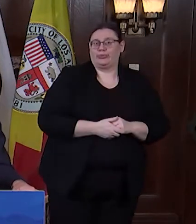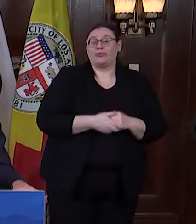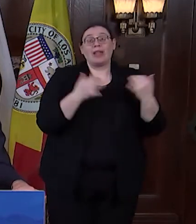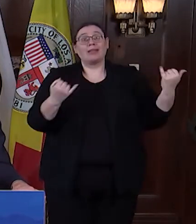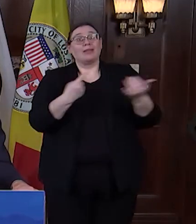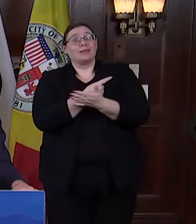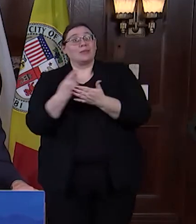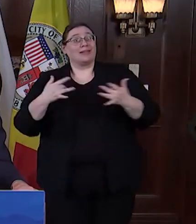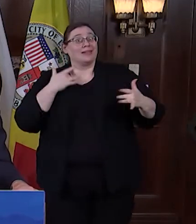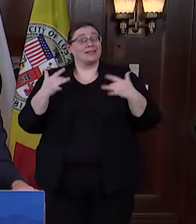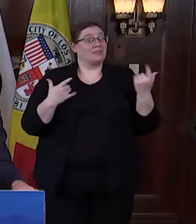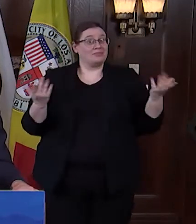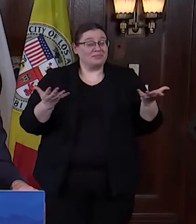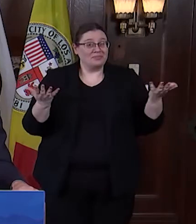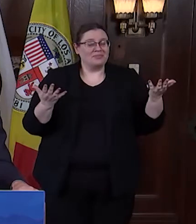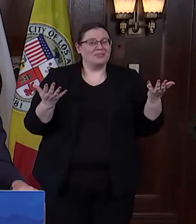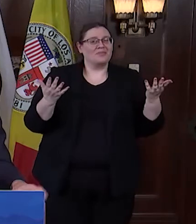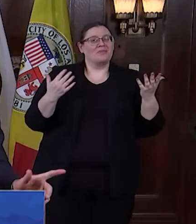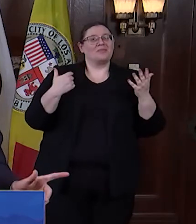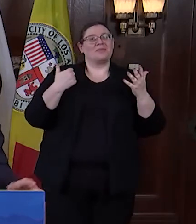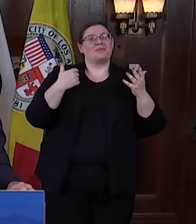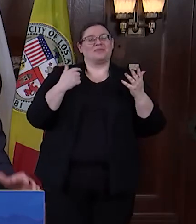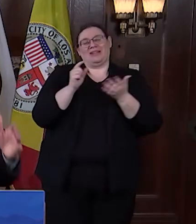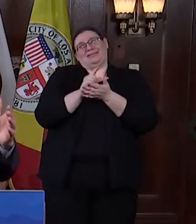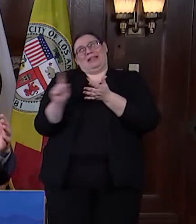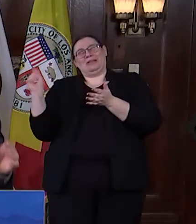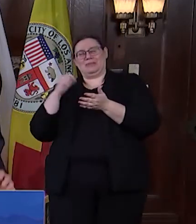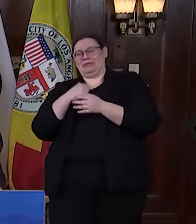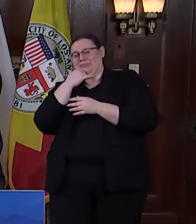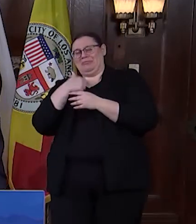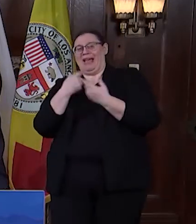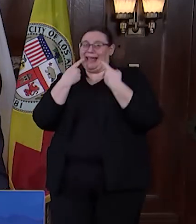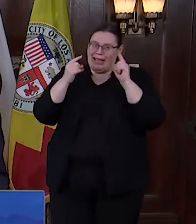very exciting because we launched last week actually,